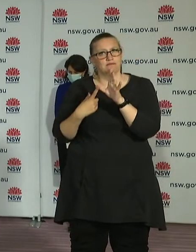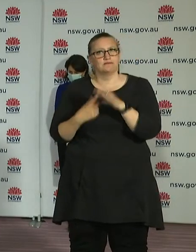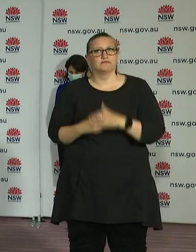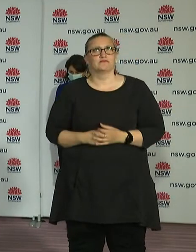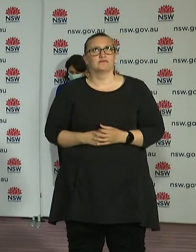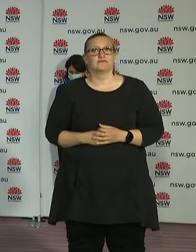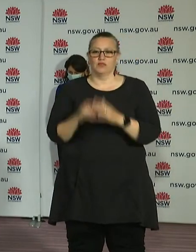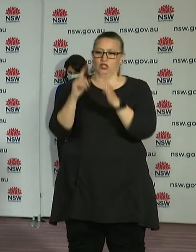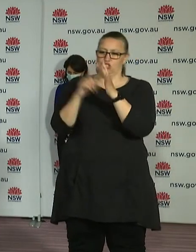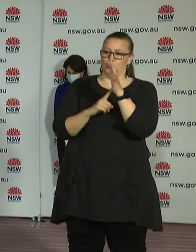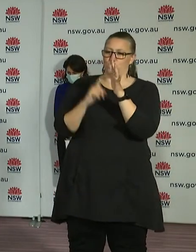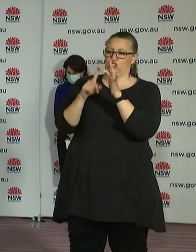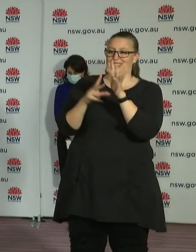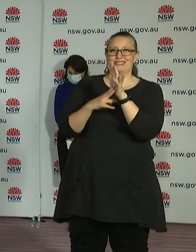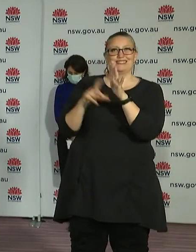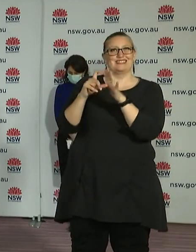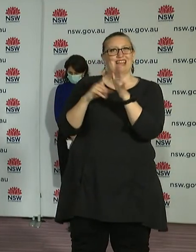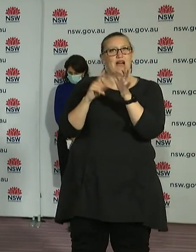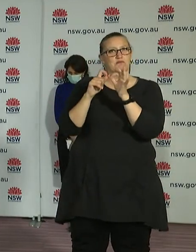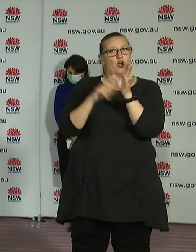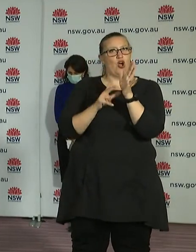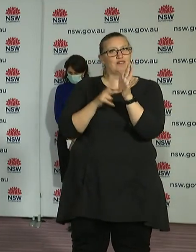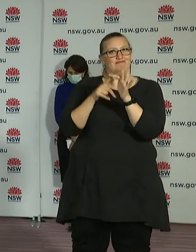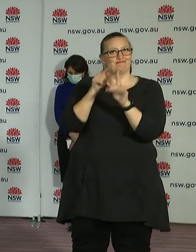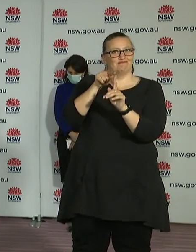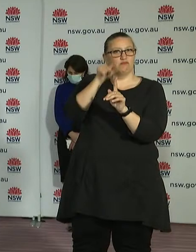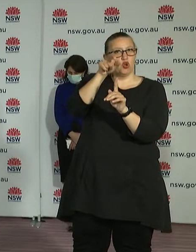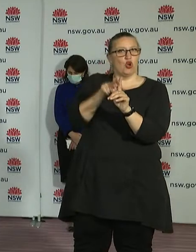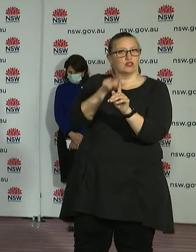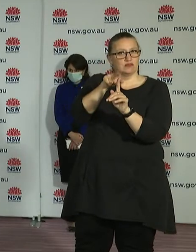Jindabyne case works in a local